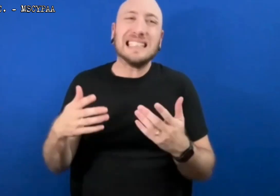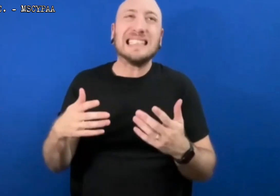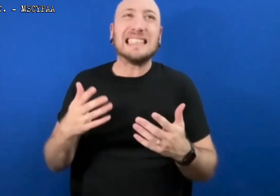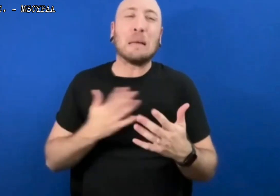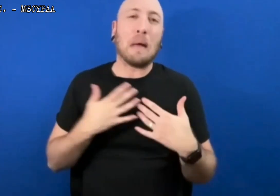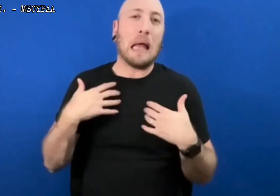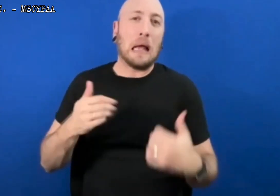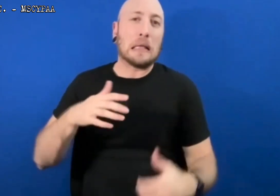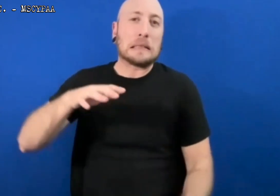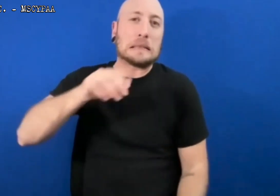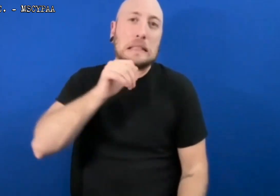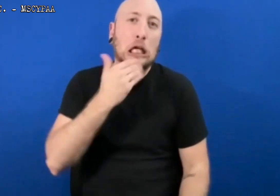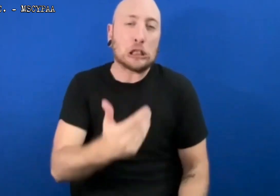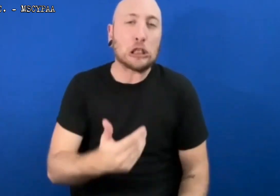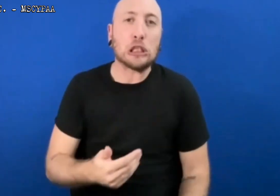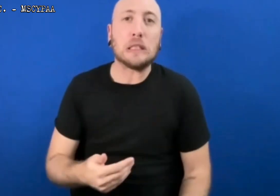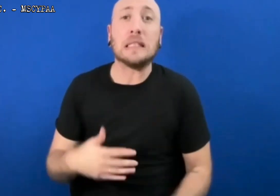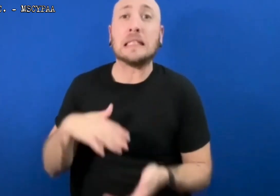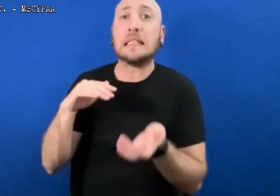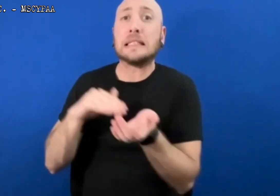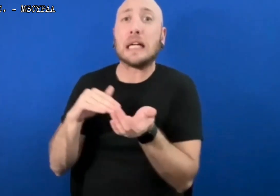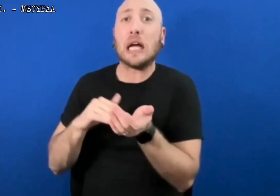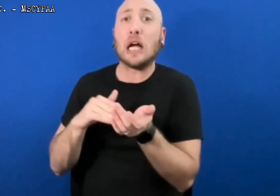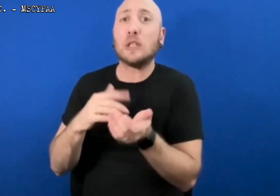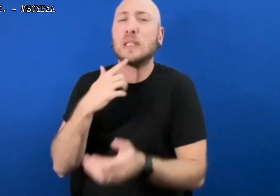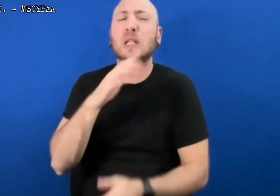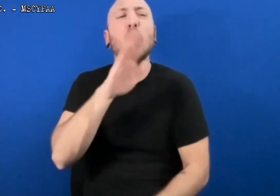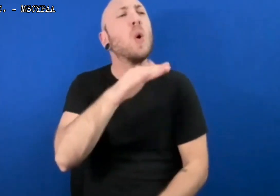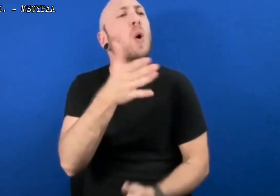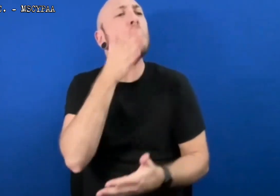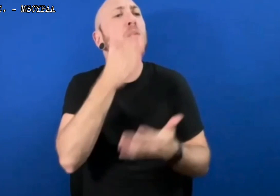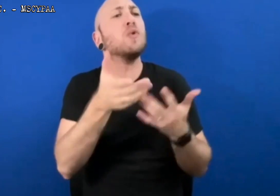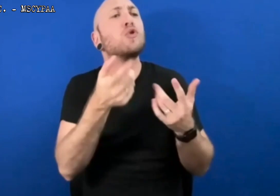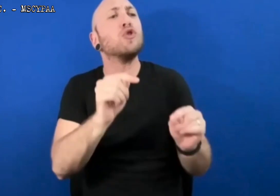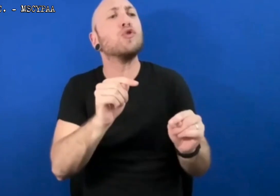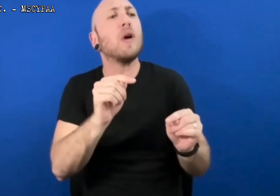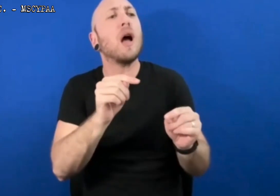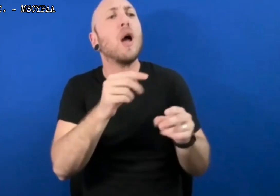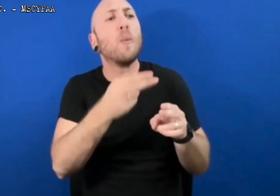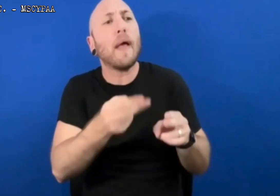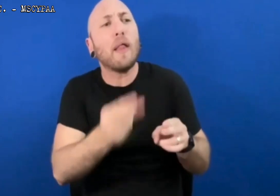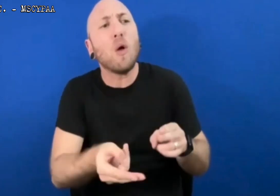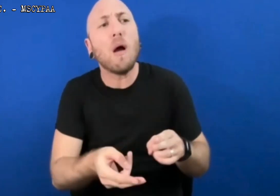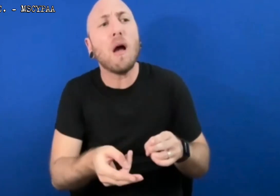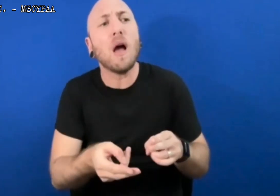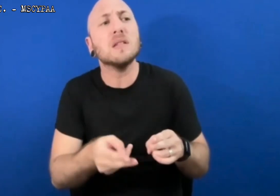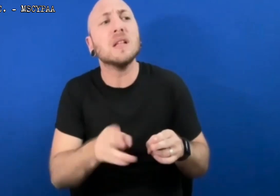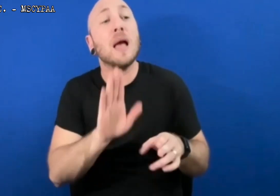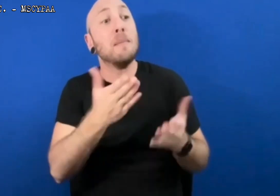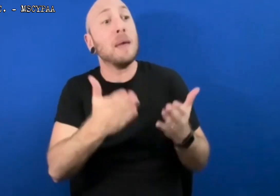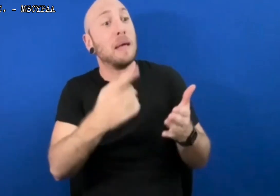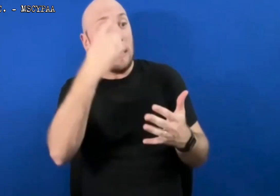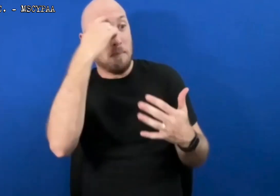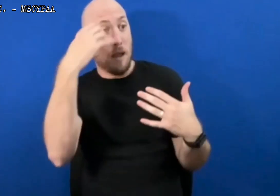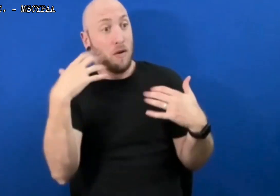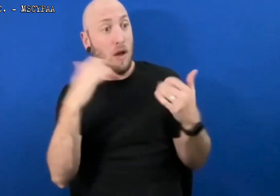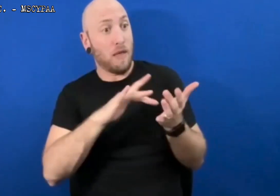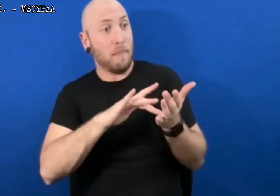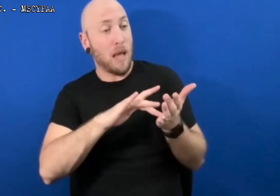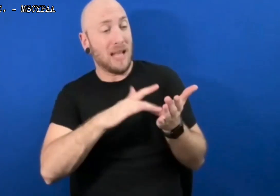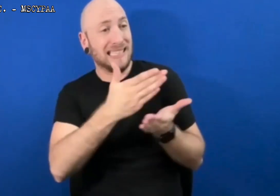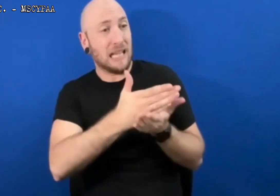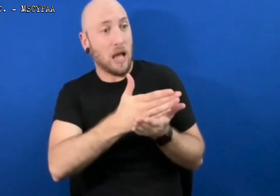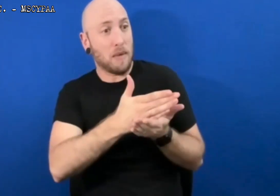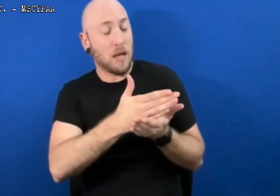health, and my doctor was like, maybe we could try like this to help you lose weight, like take you off your psych meds. And I went into a